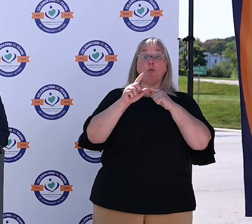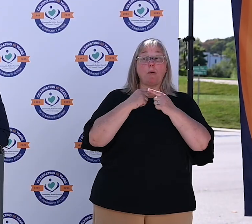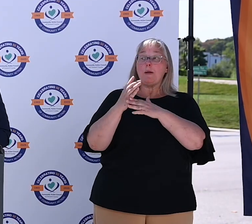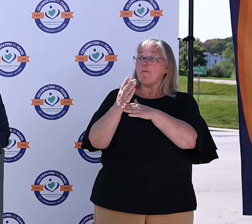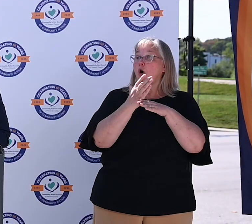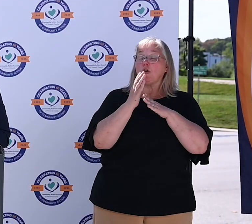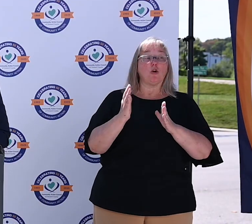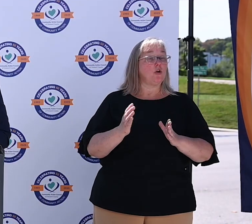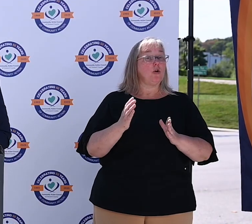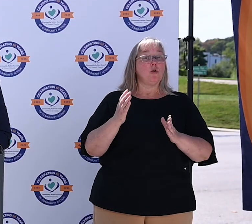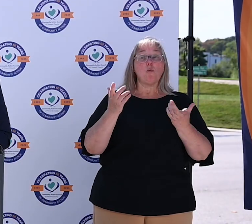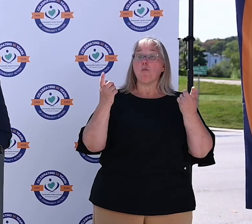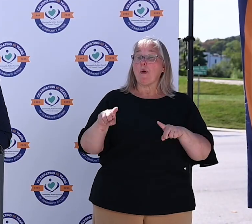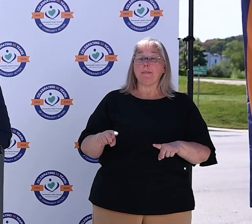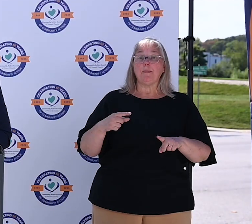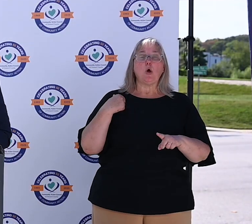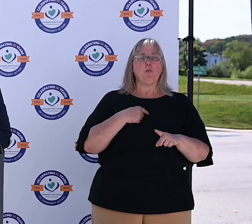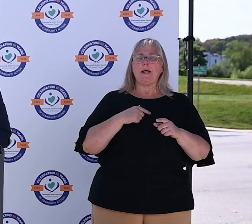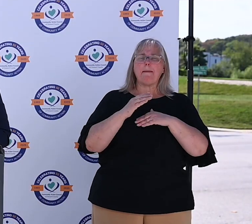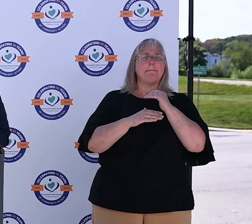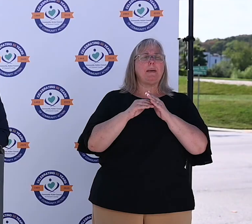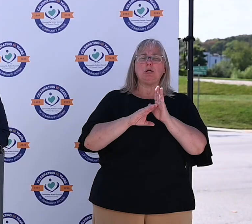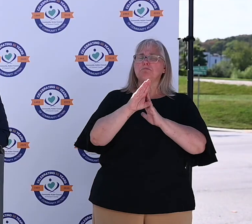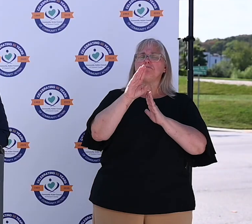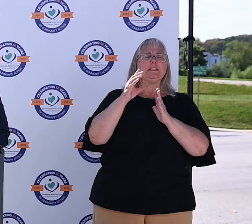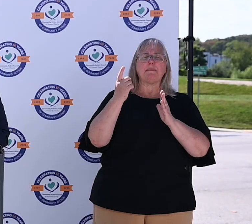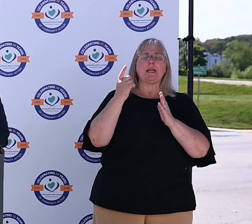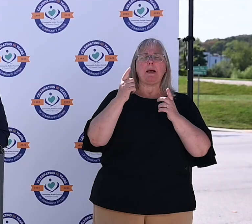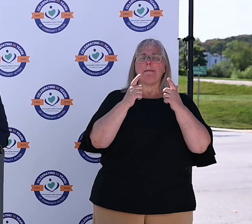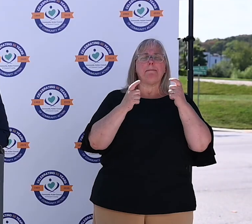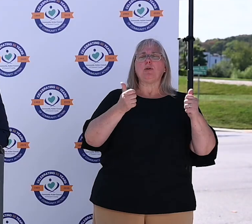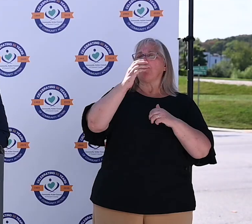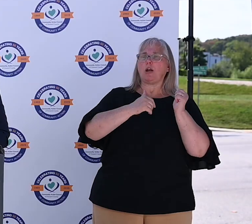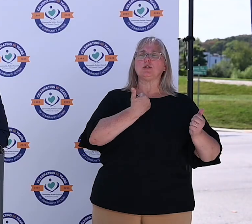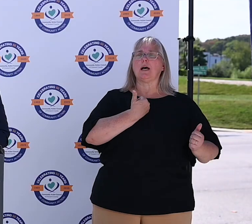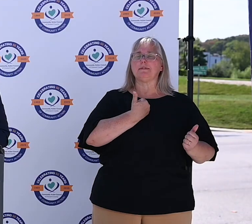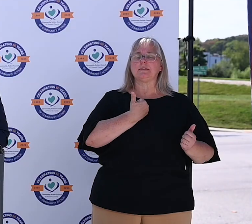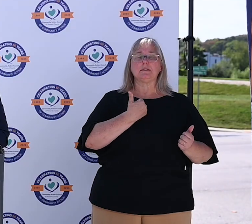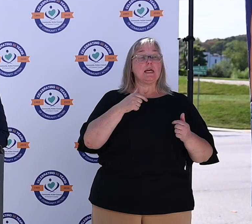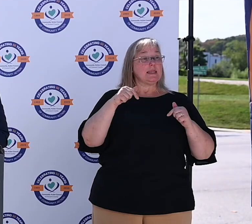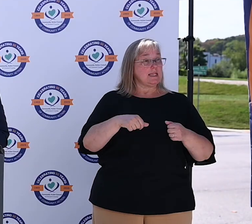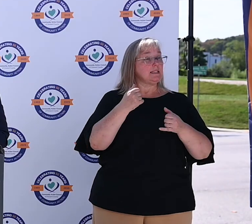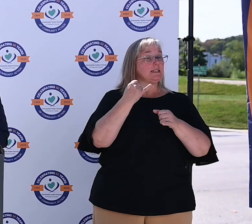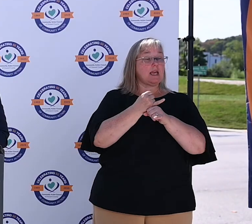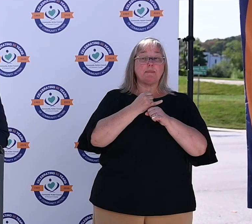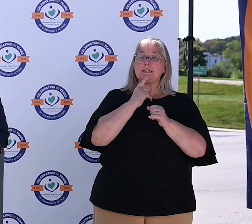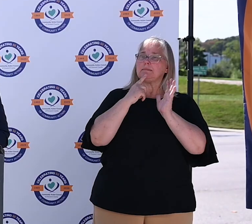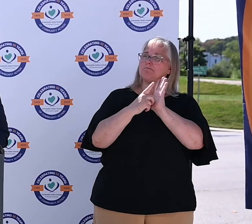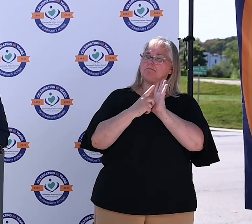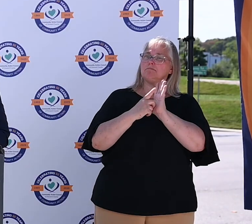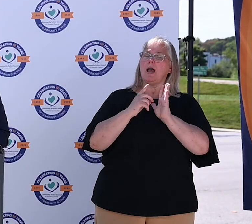partner, we build something far greater than ourselves. This campus is a demonstration of